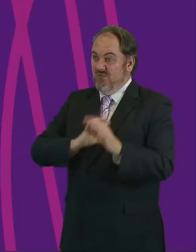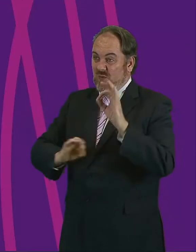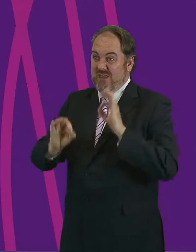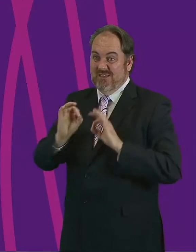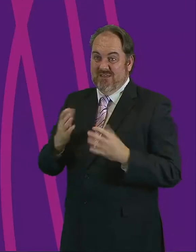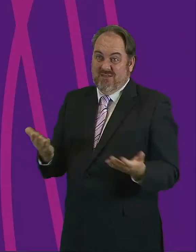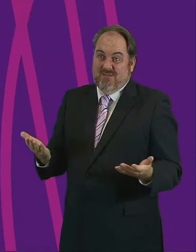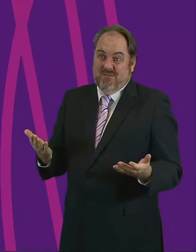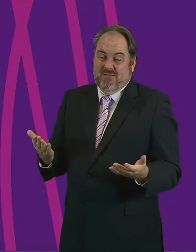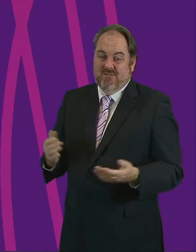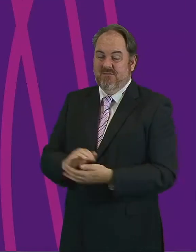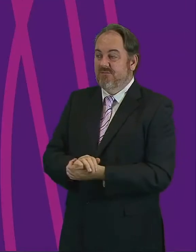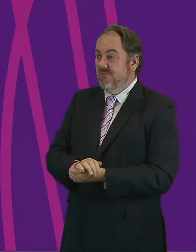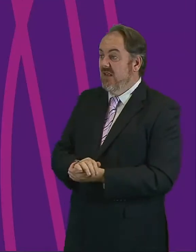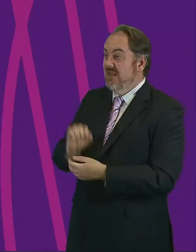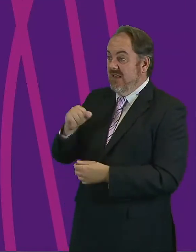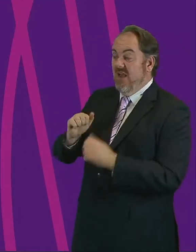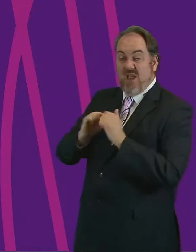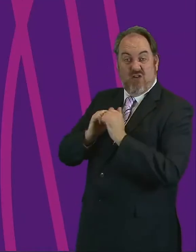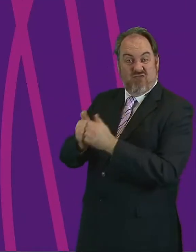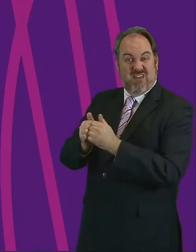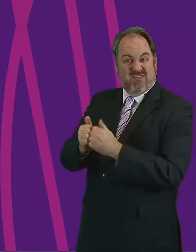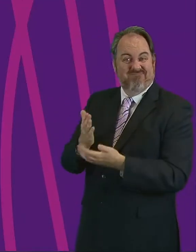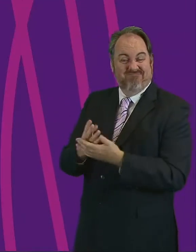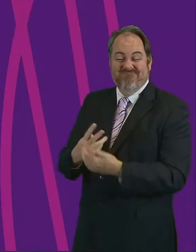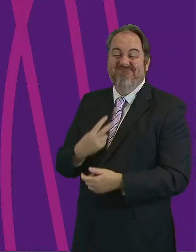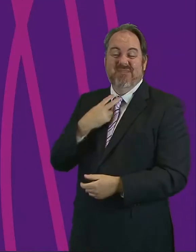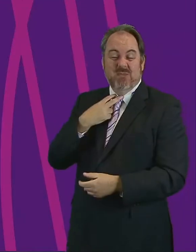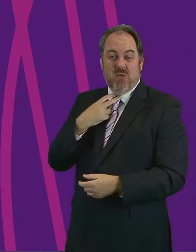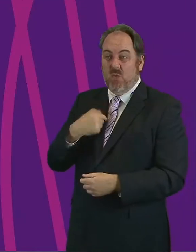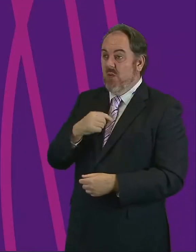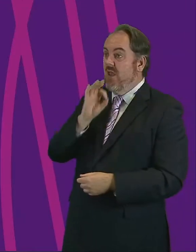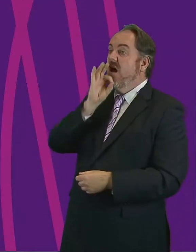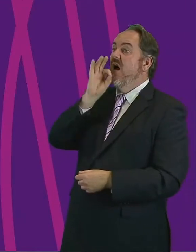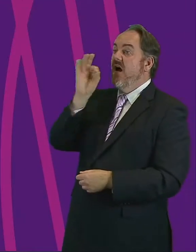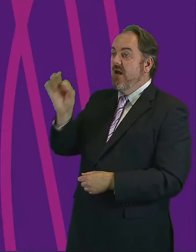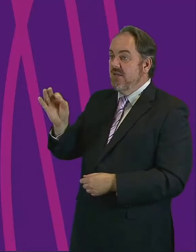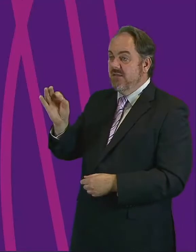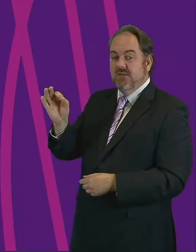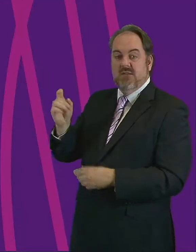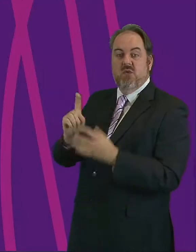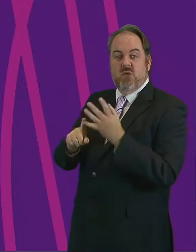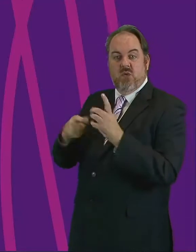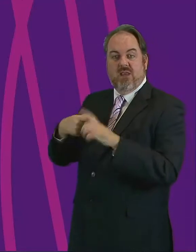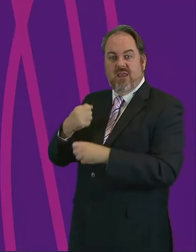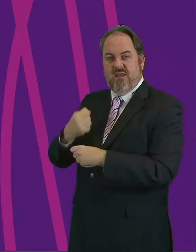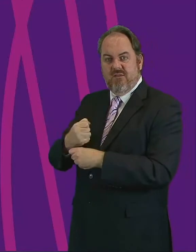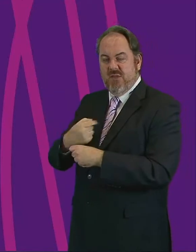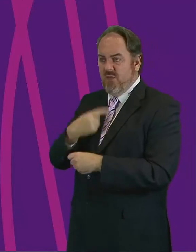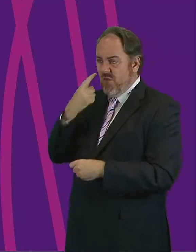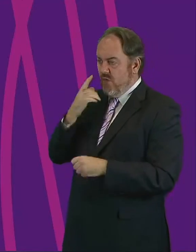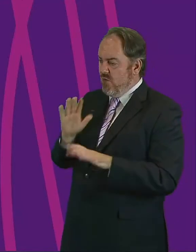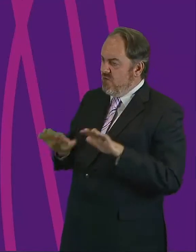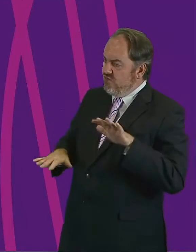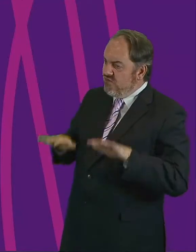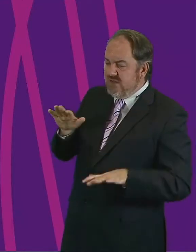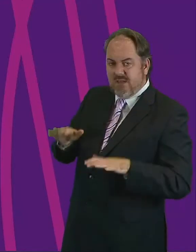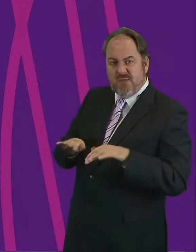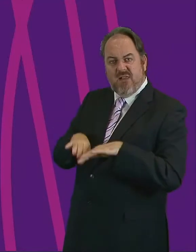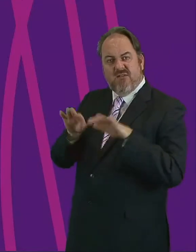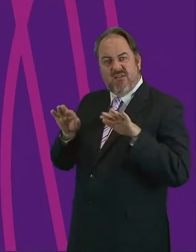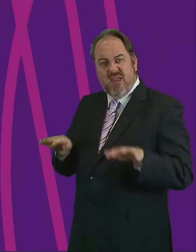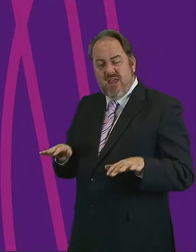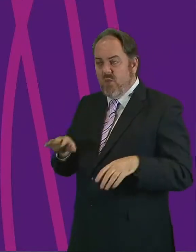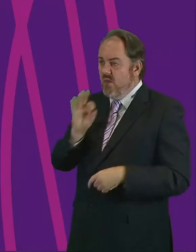Forbes. It is very disappointing. We made those calls in good faith. We have been reasonable. We've set out the bare